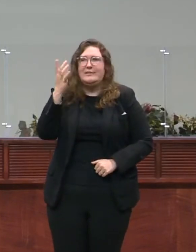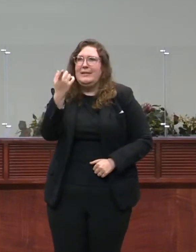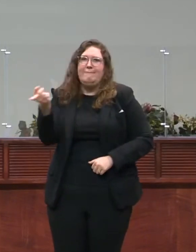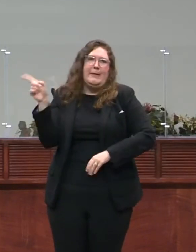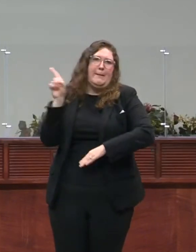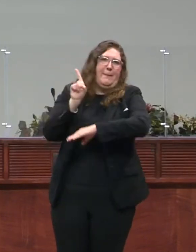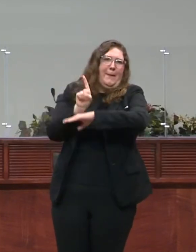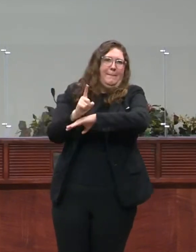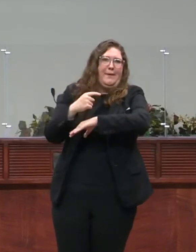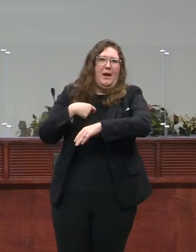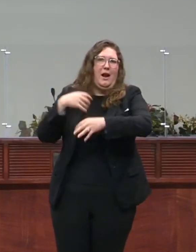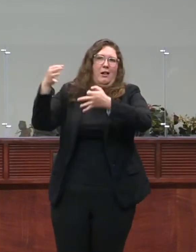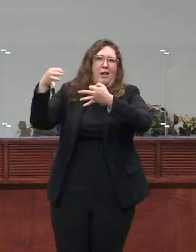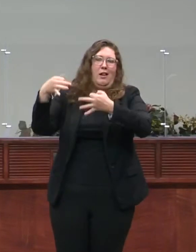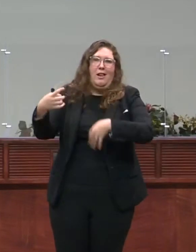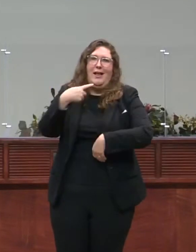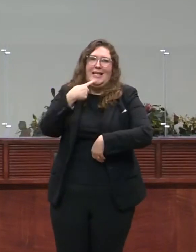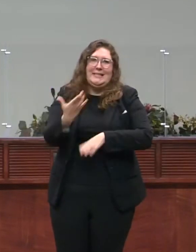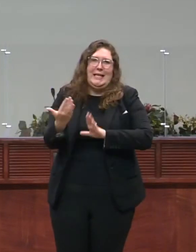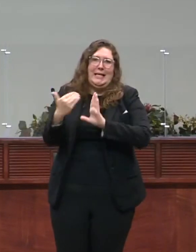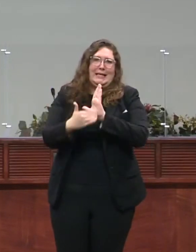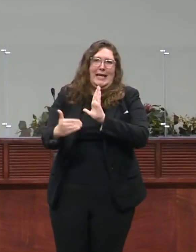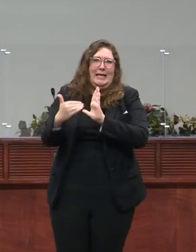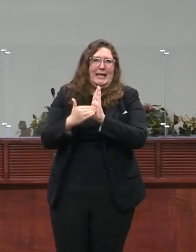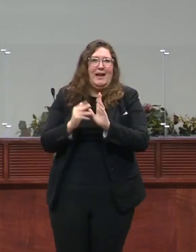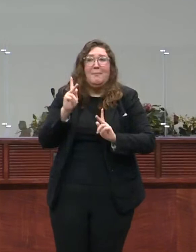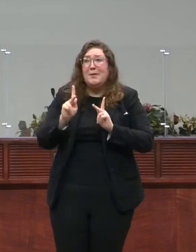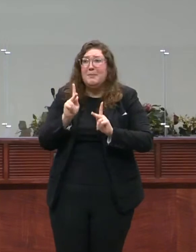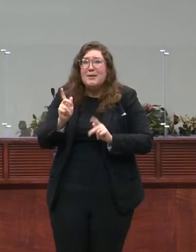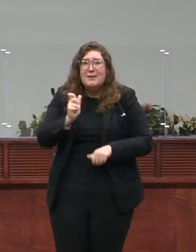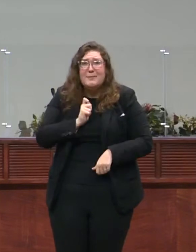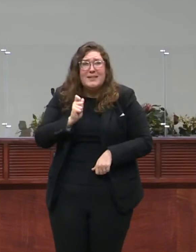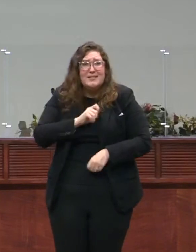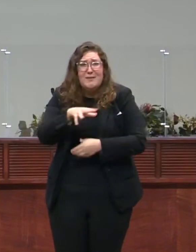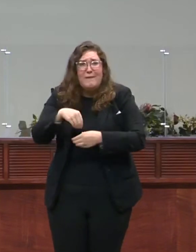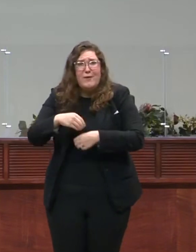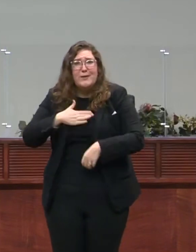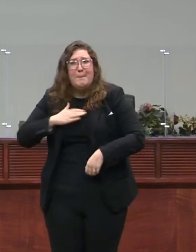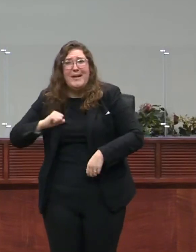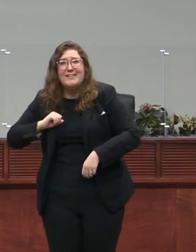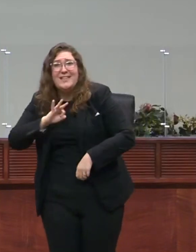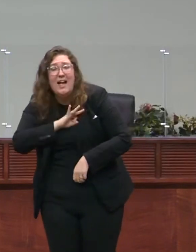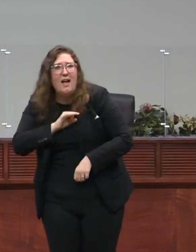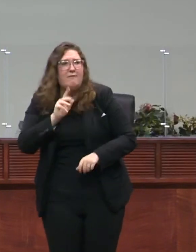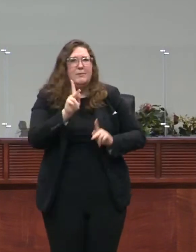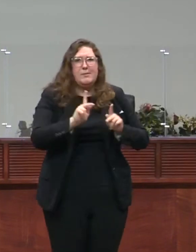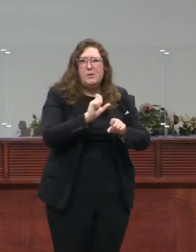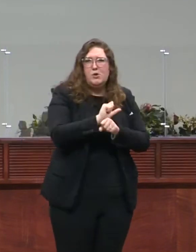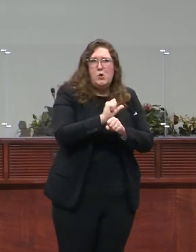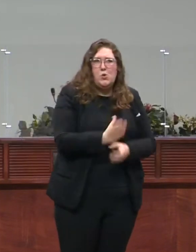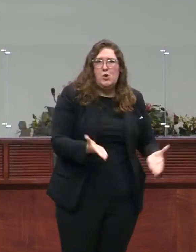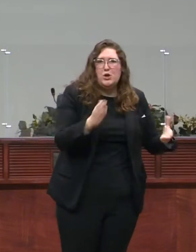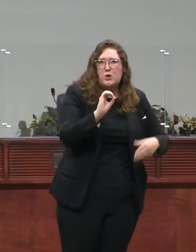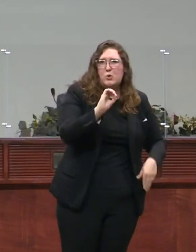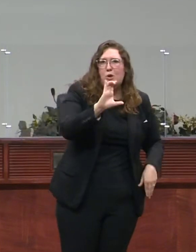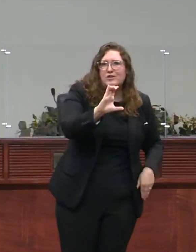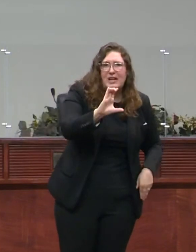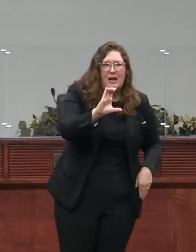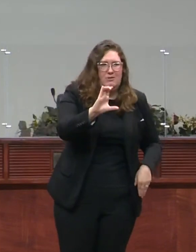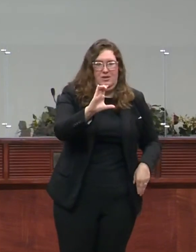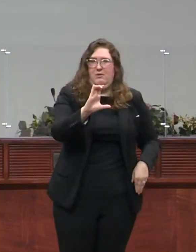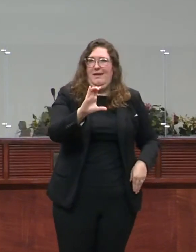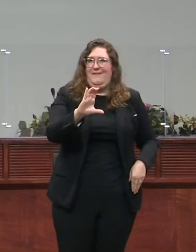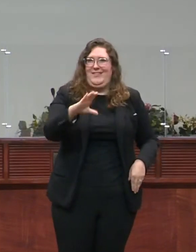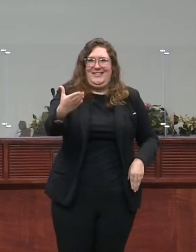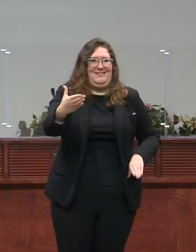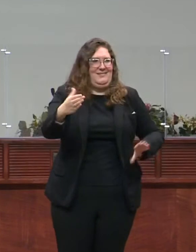that people who are on my staff and other county employees have, due to various